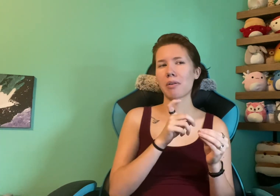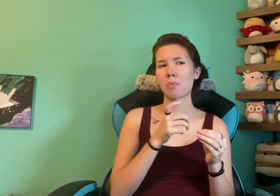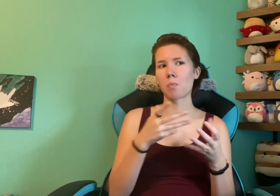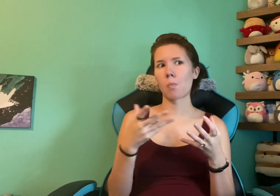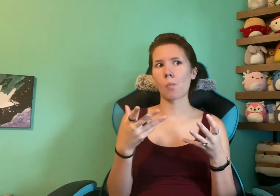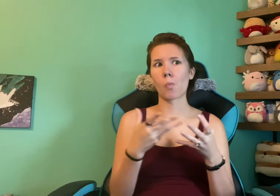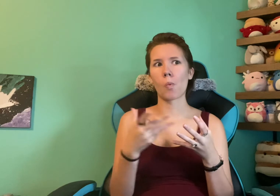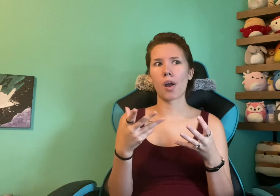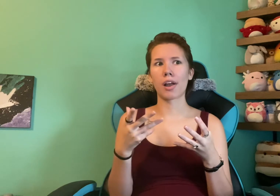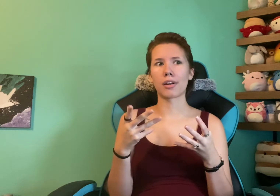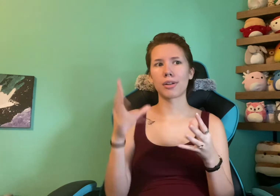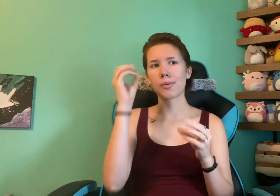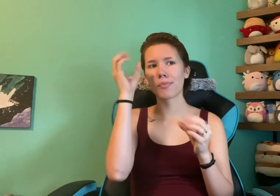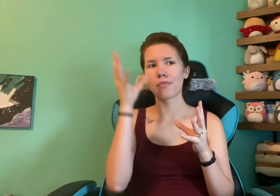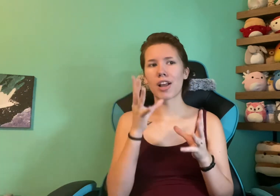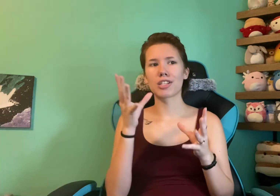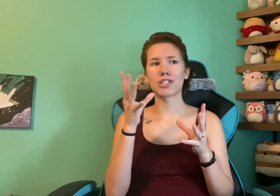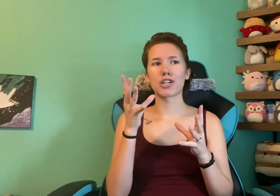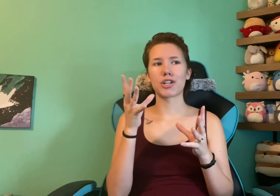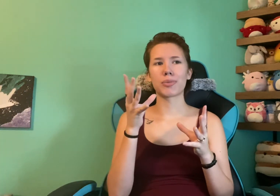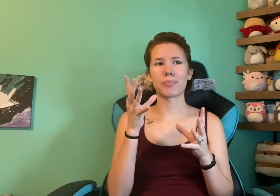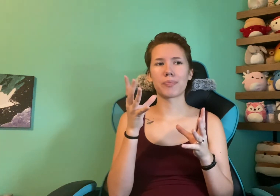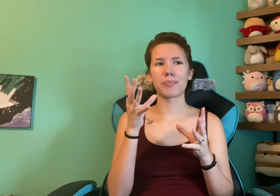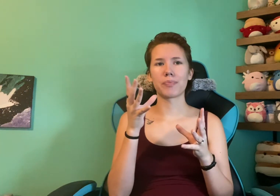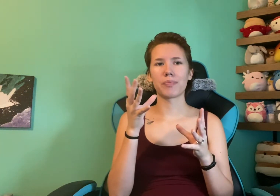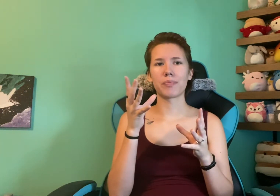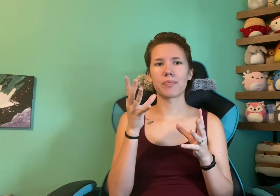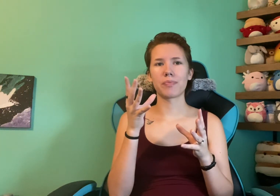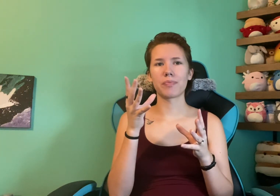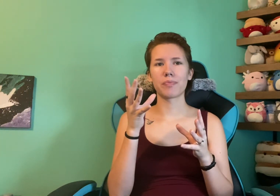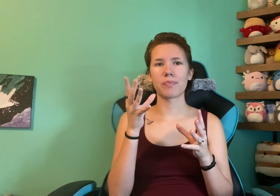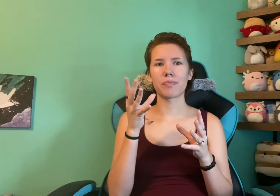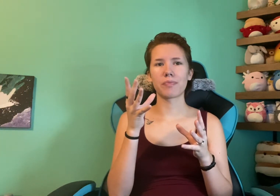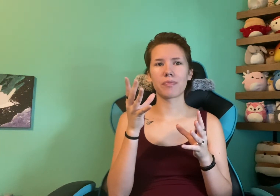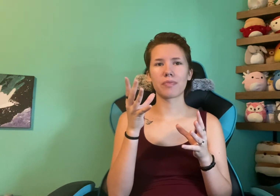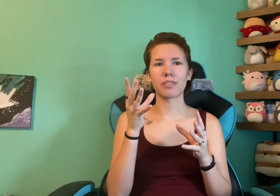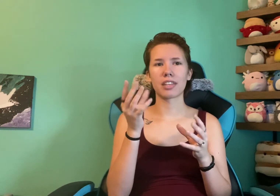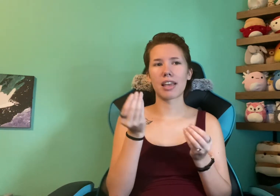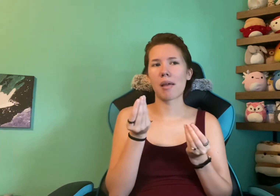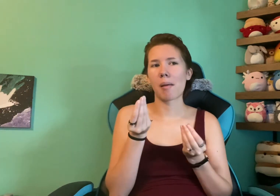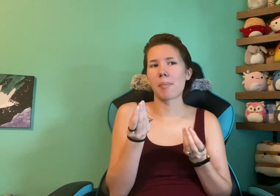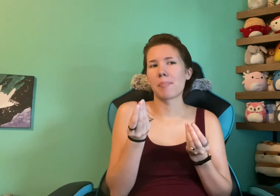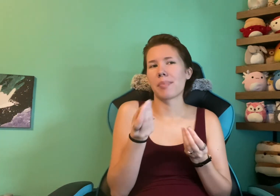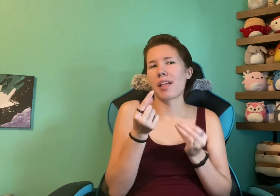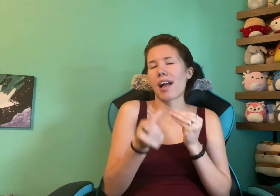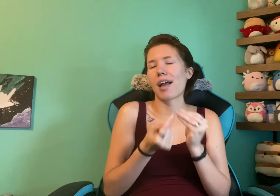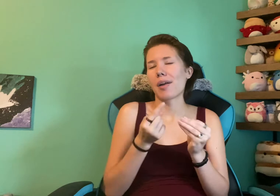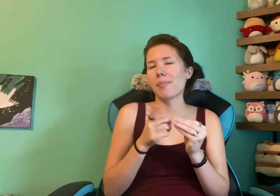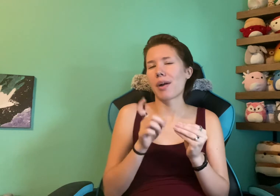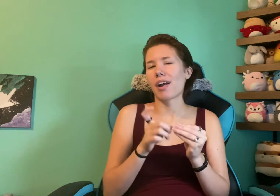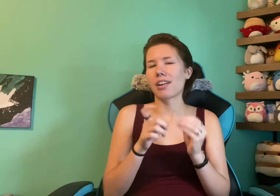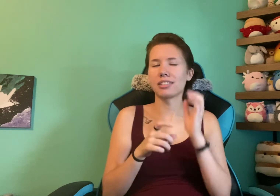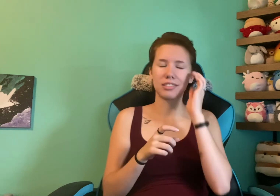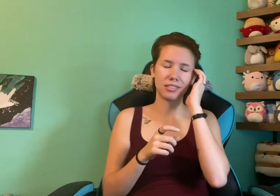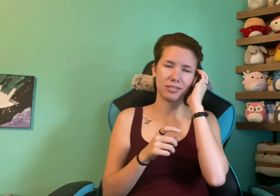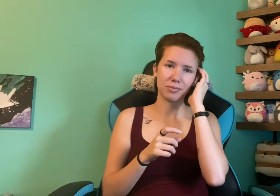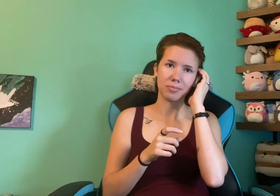X? And again, not all these questions require you to fill in a chart or table, but many of them